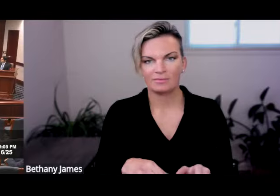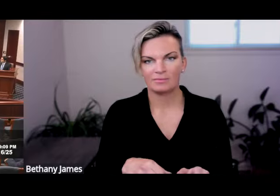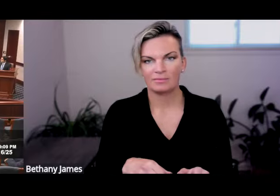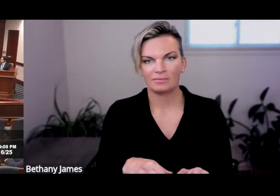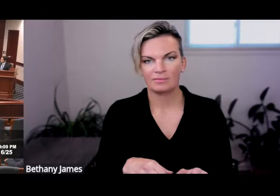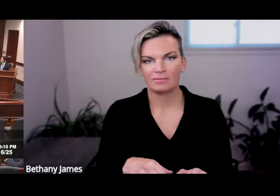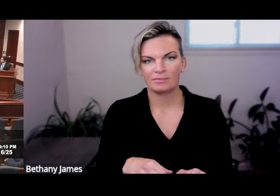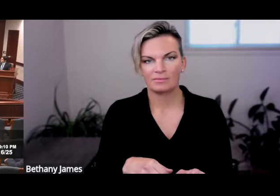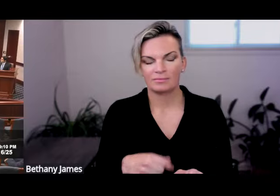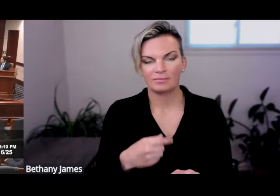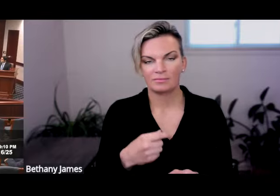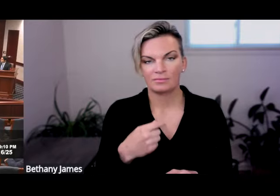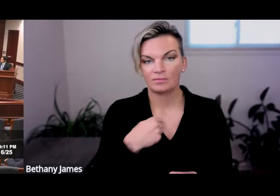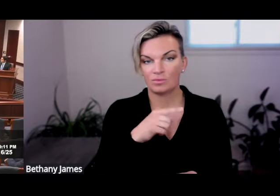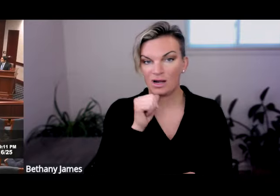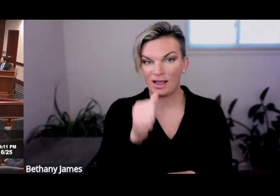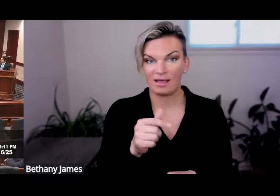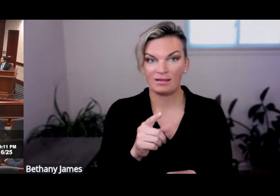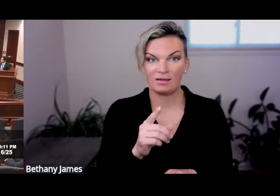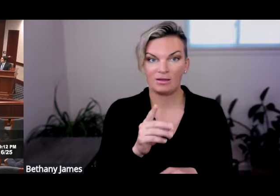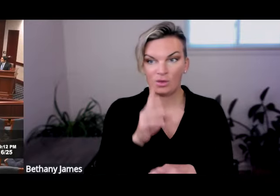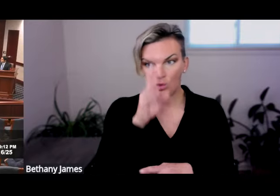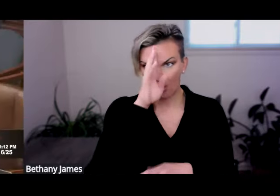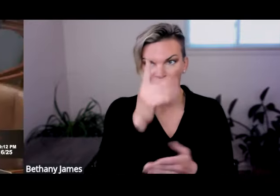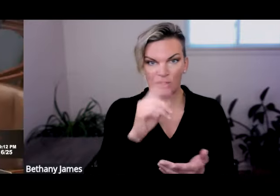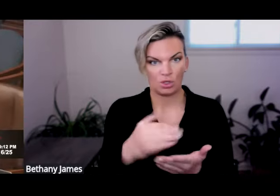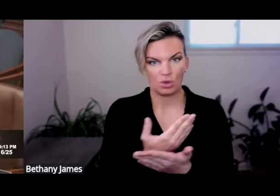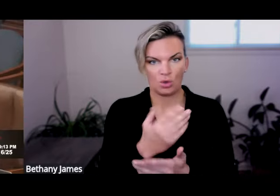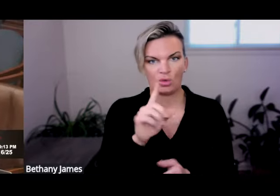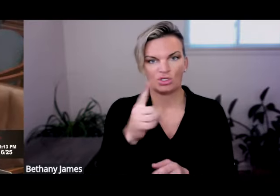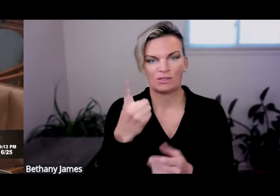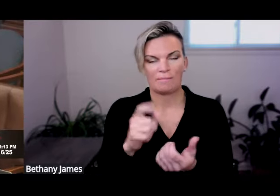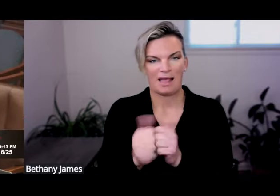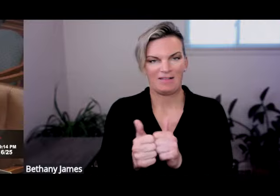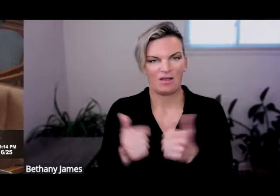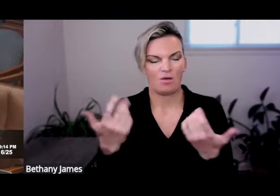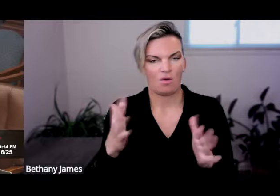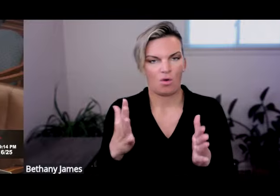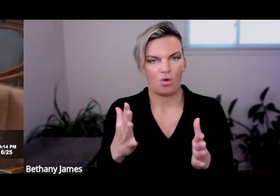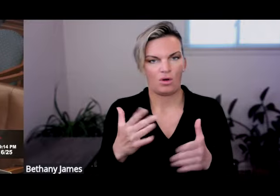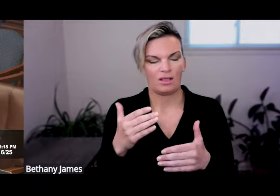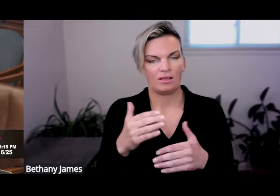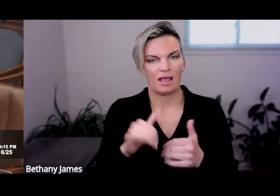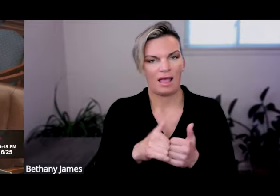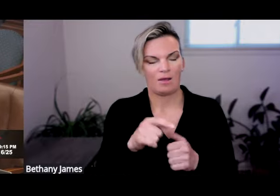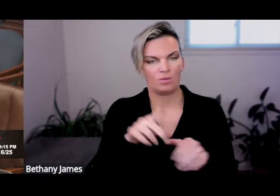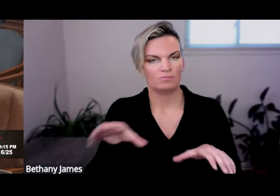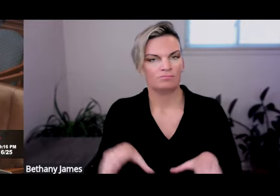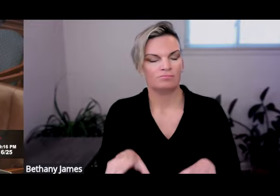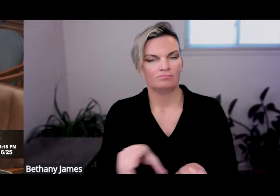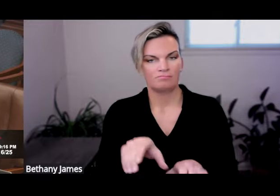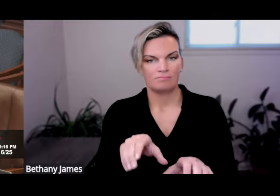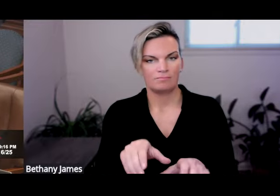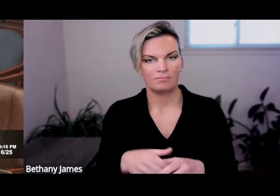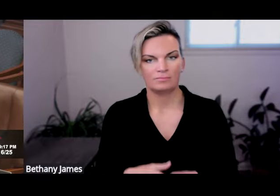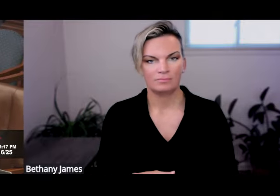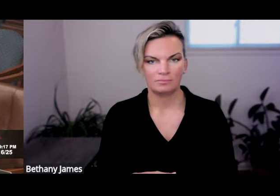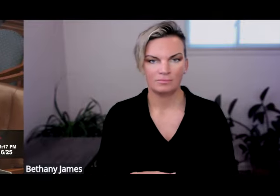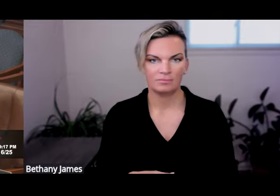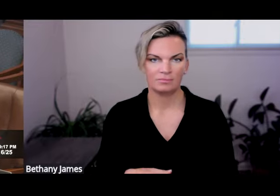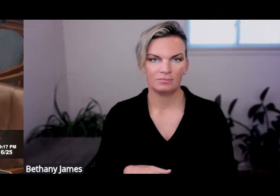something new with this petition. We're simply modifying a process that's already in place and a law that's already in place. Yes. That would be how you would